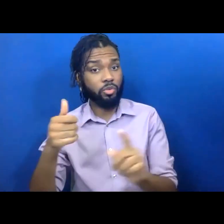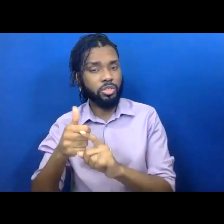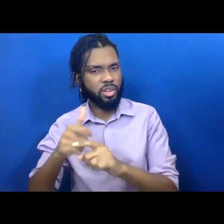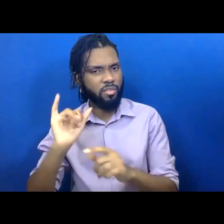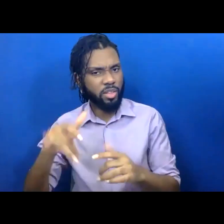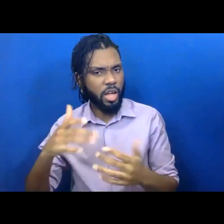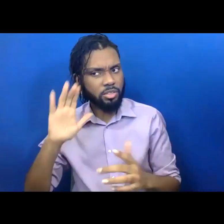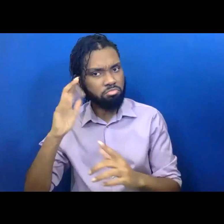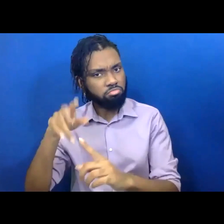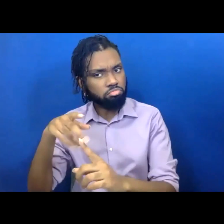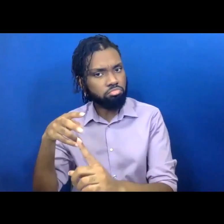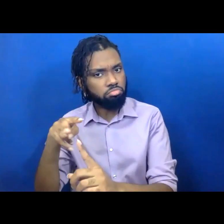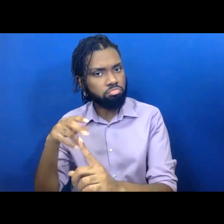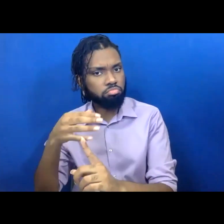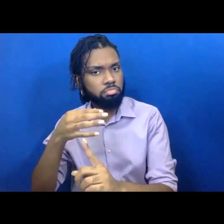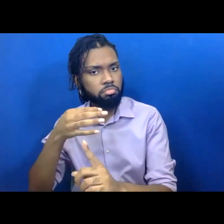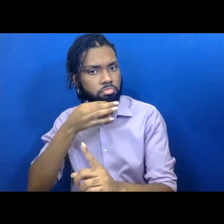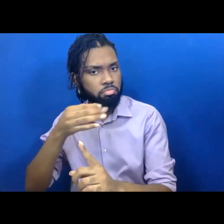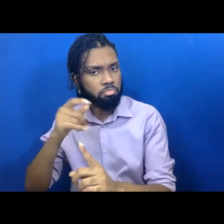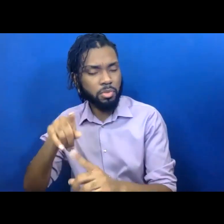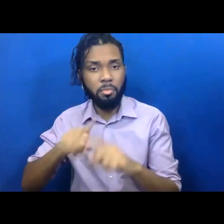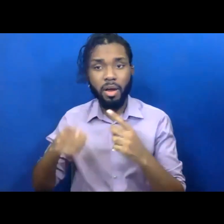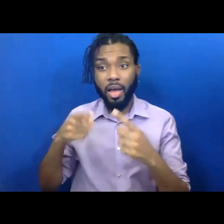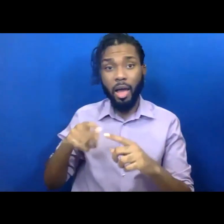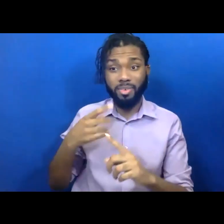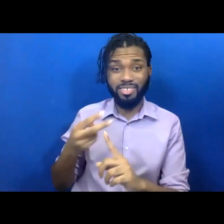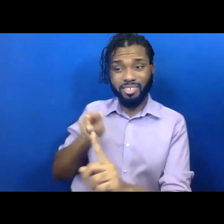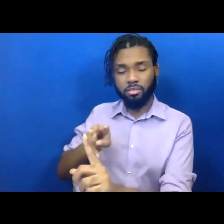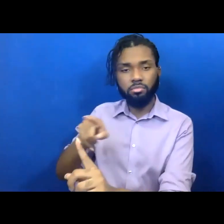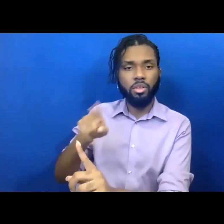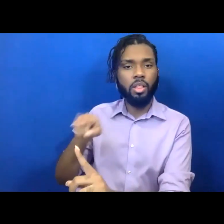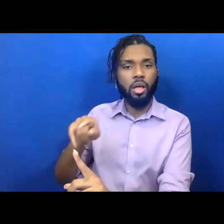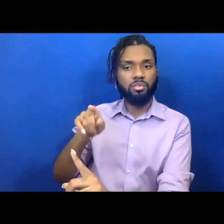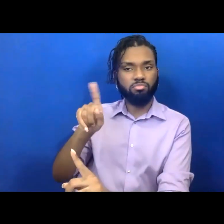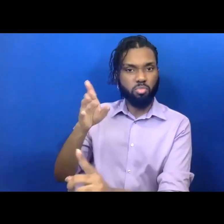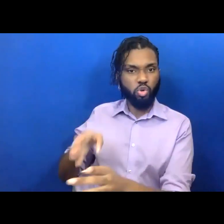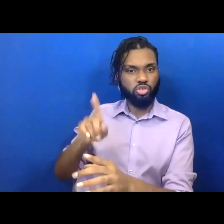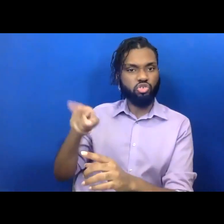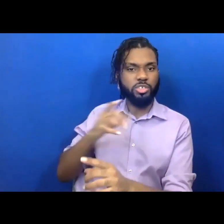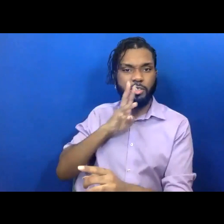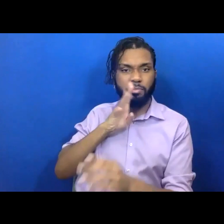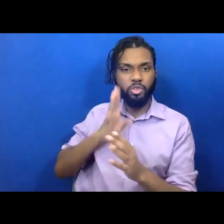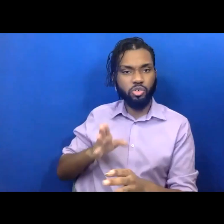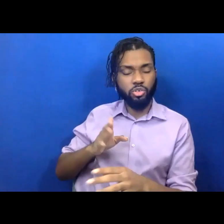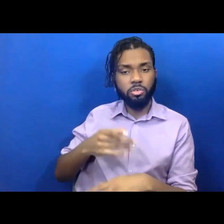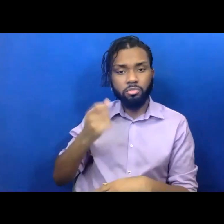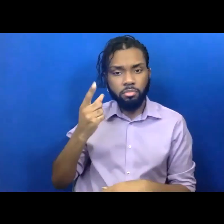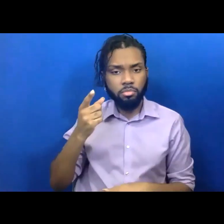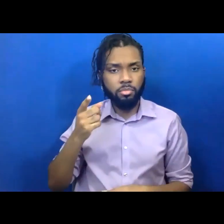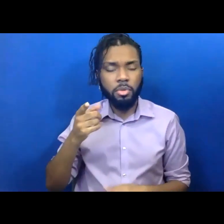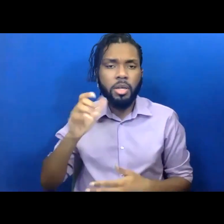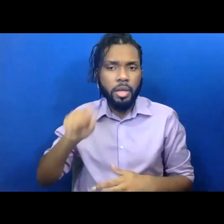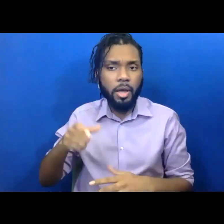reduced to the status of speaker or sort of language use, and they're expected to sort of produce data. And yes, they might be